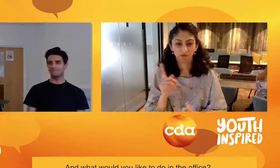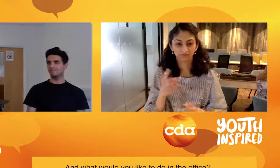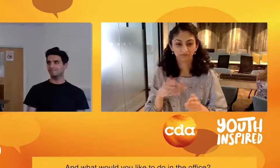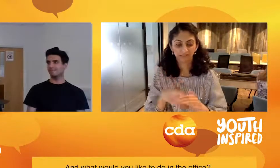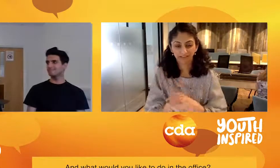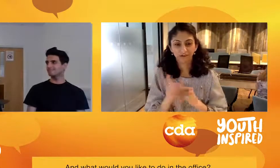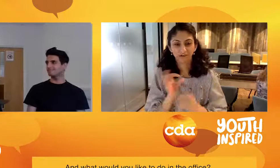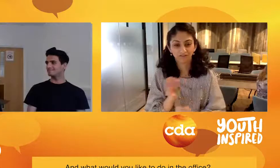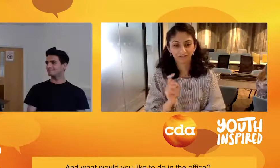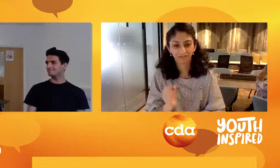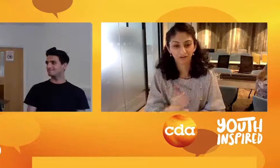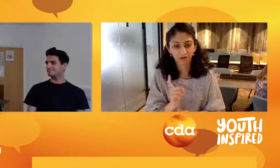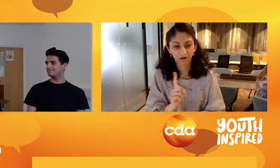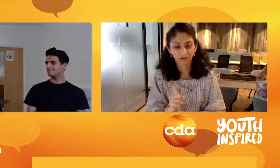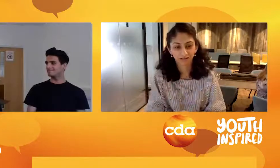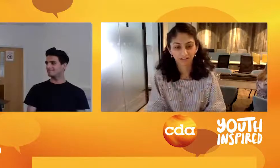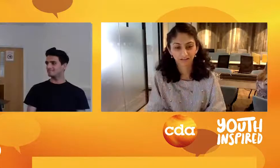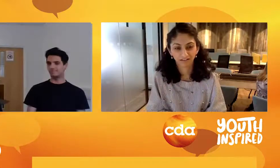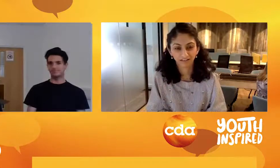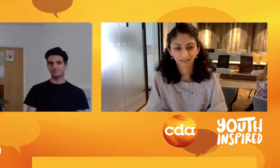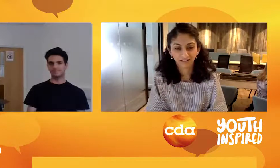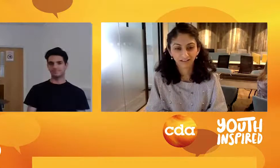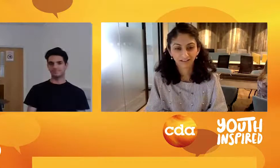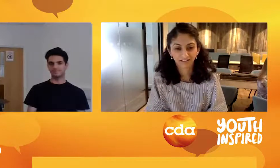And what would you like to do in the office?